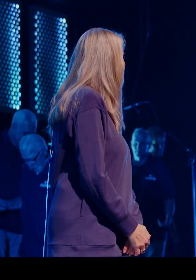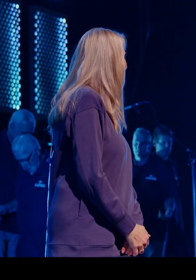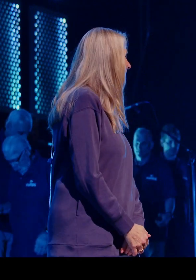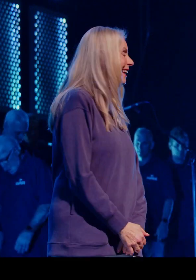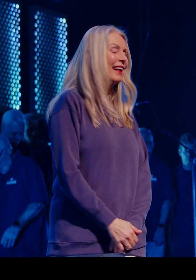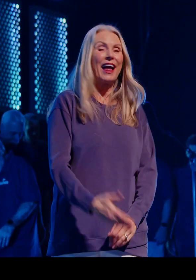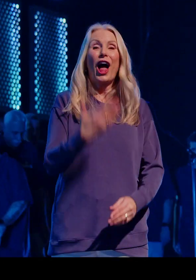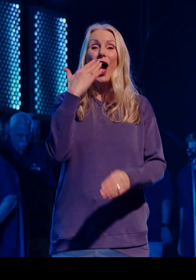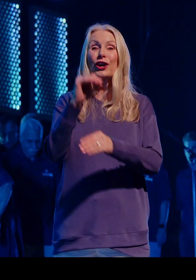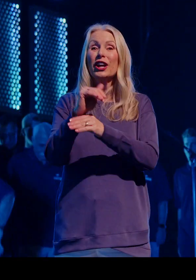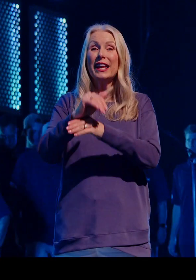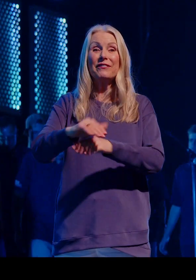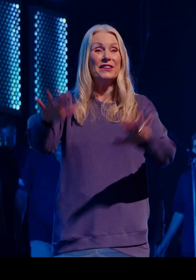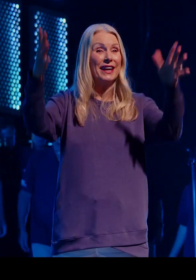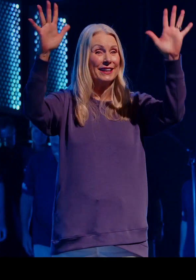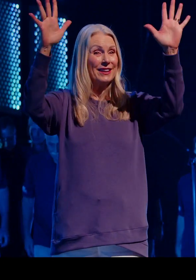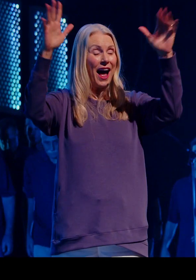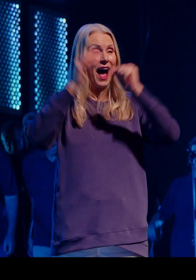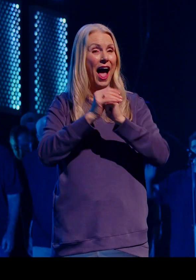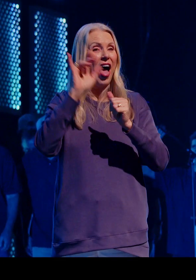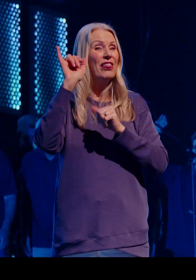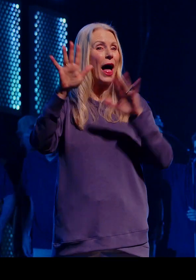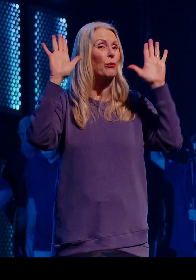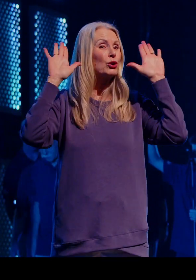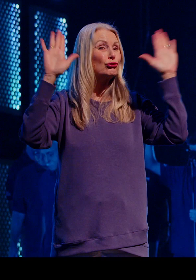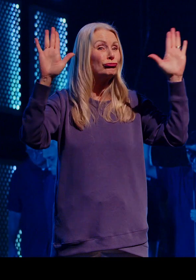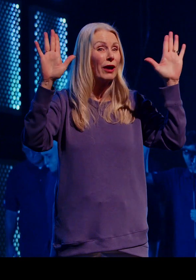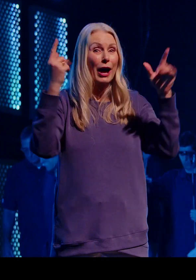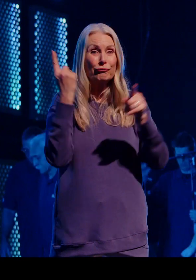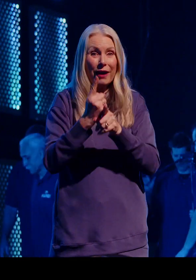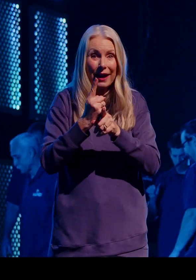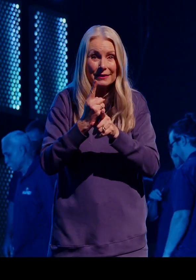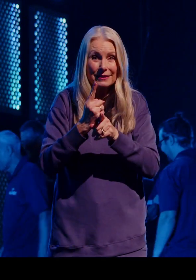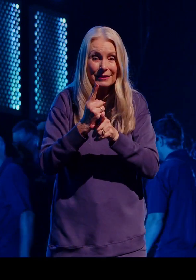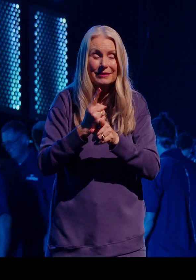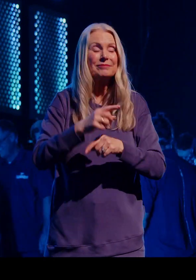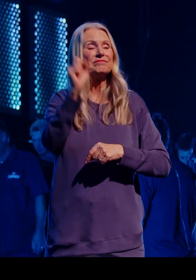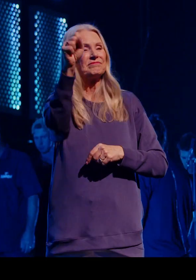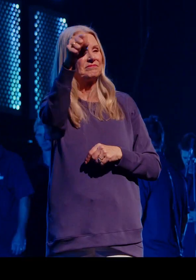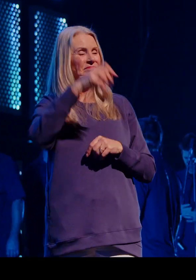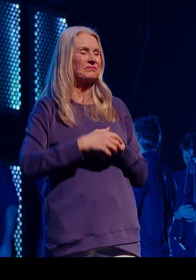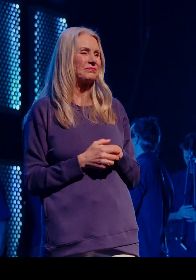Hey, good evening. Was that fun or what?